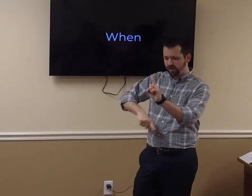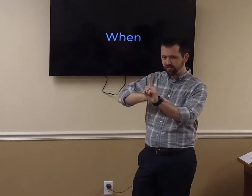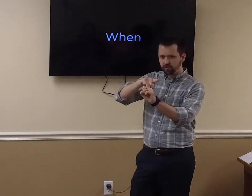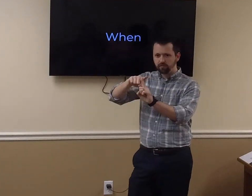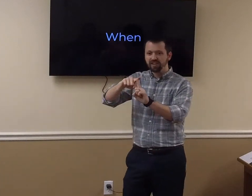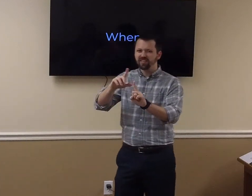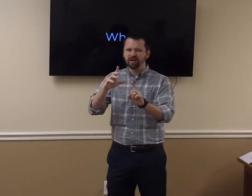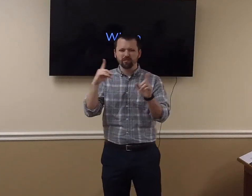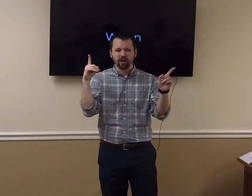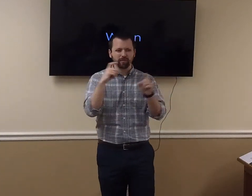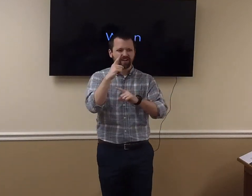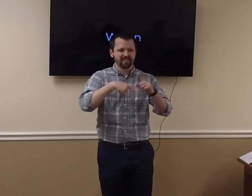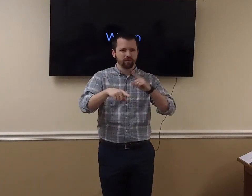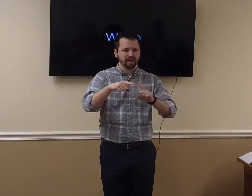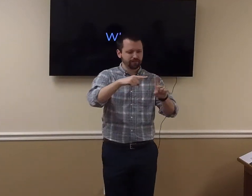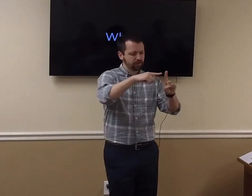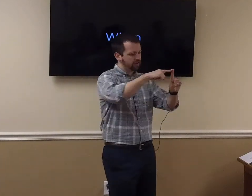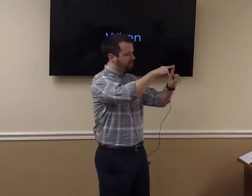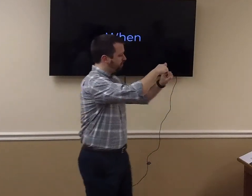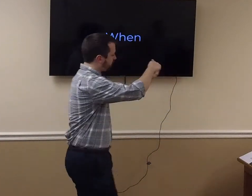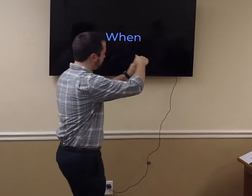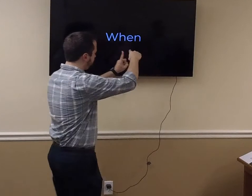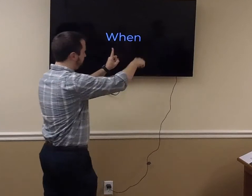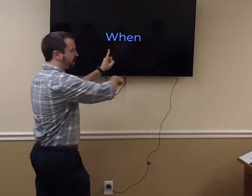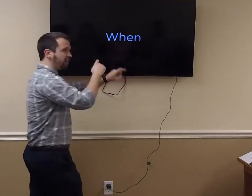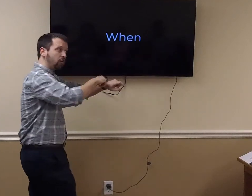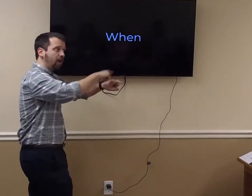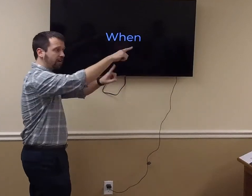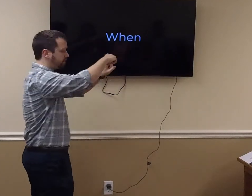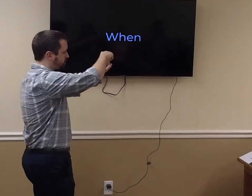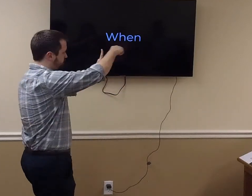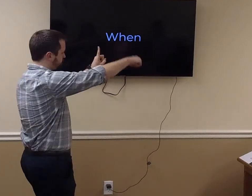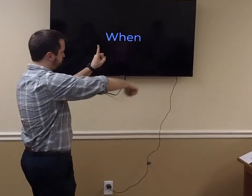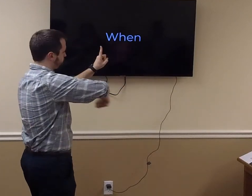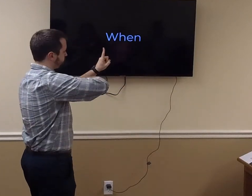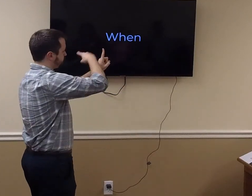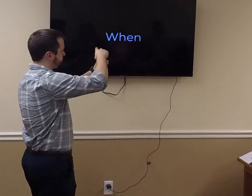So it's probably the most complicated sign we have. It's almost like a clock.